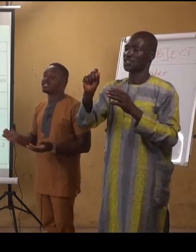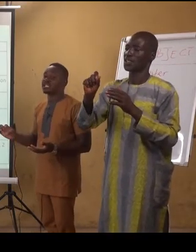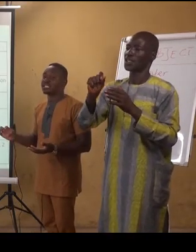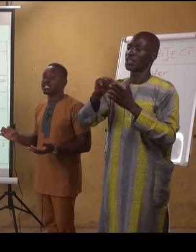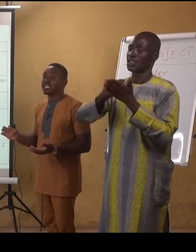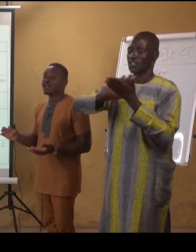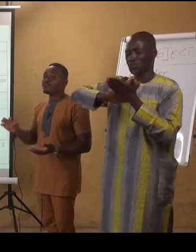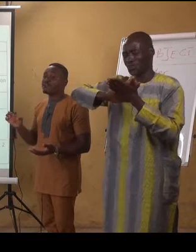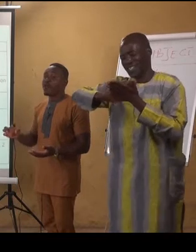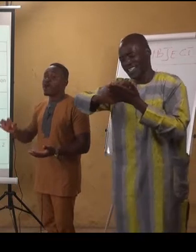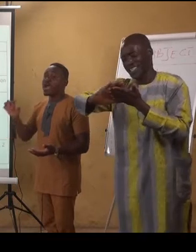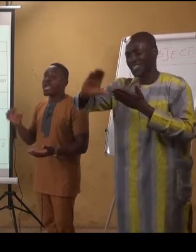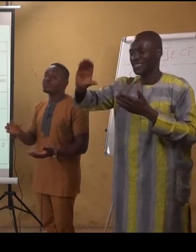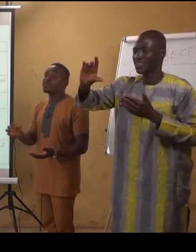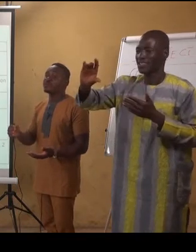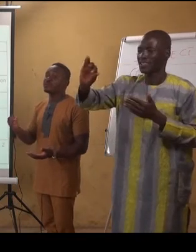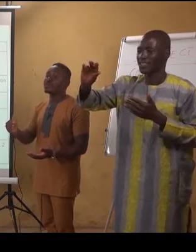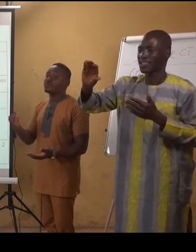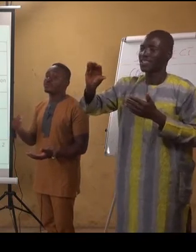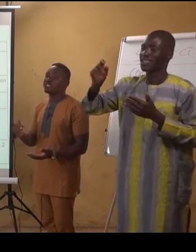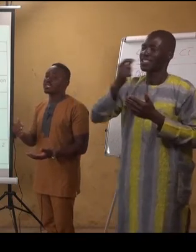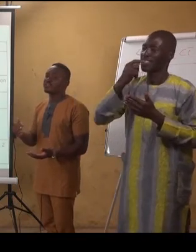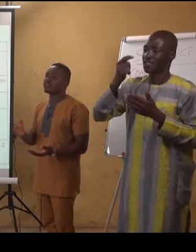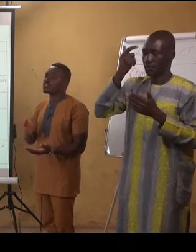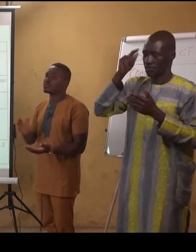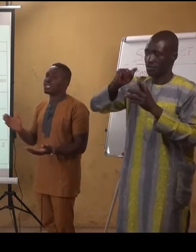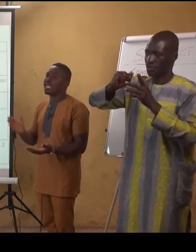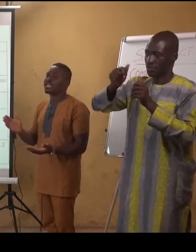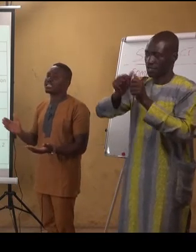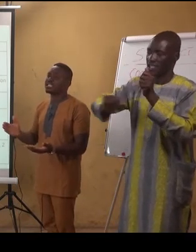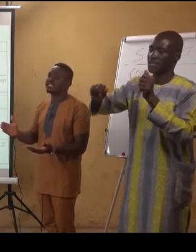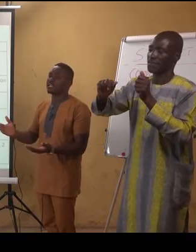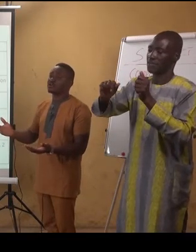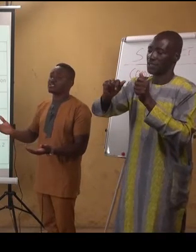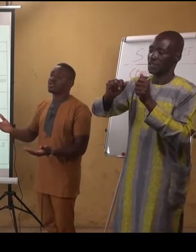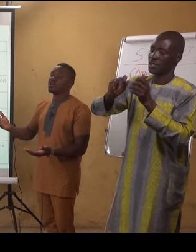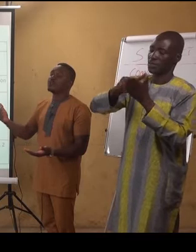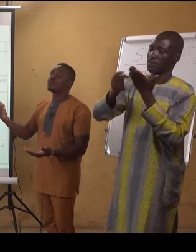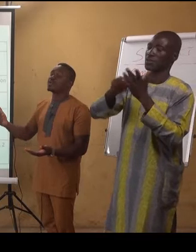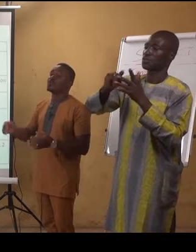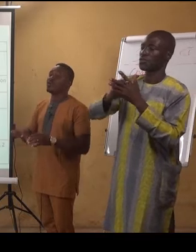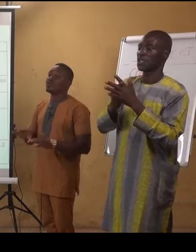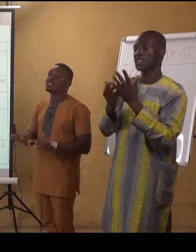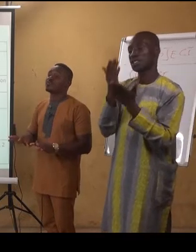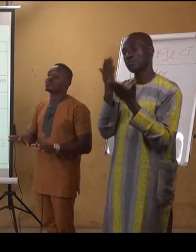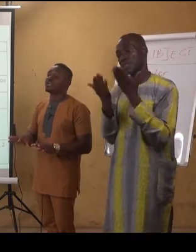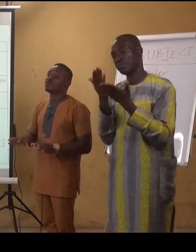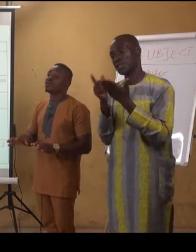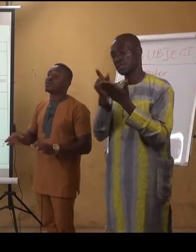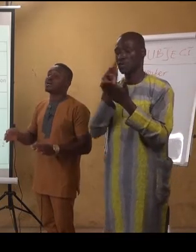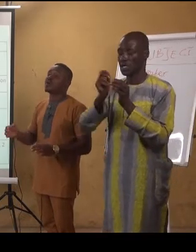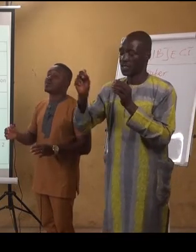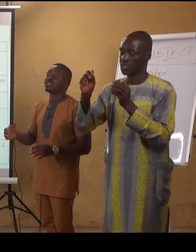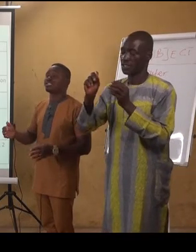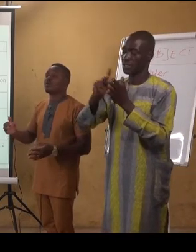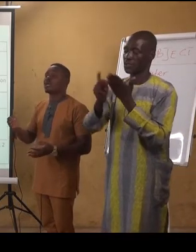clear the screen for every program to start. Just to clear in case there was a program, when you're writing a program, there